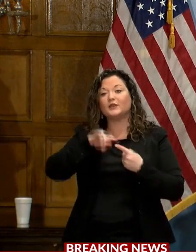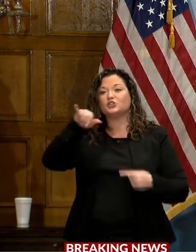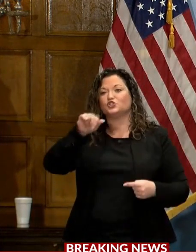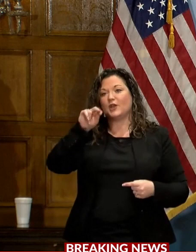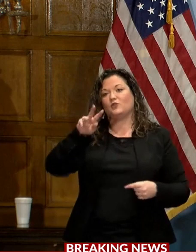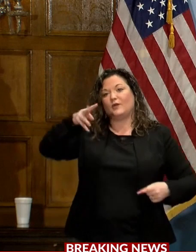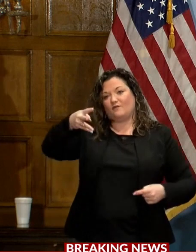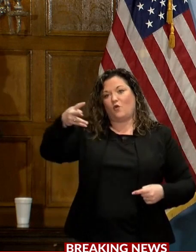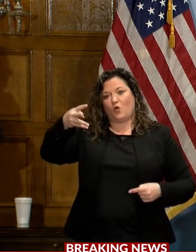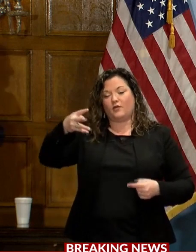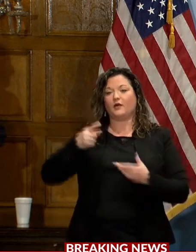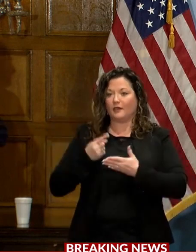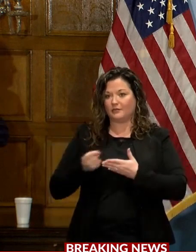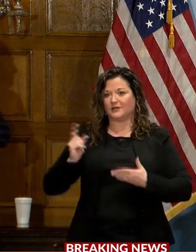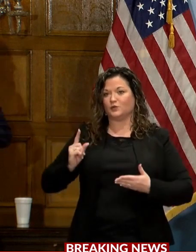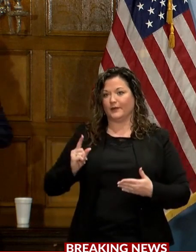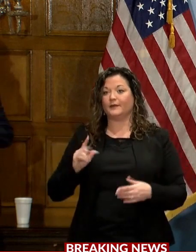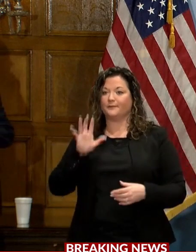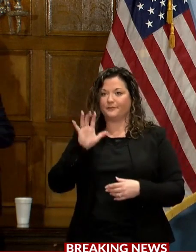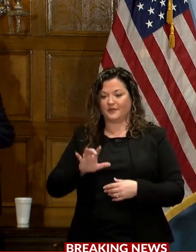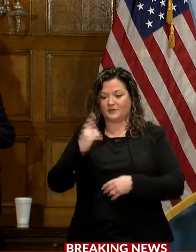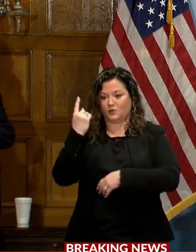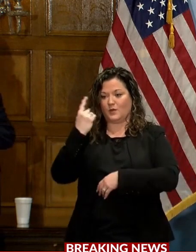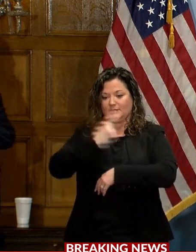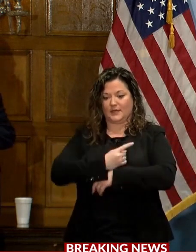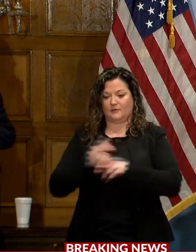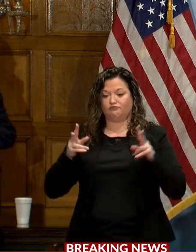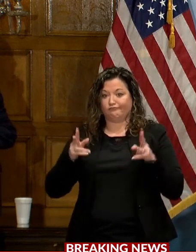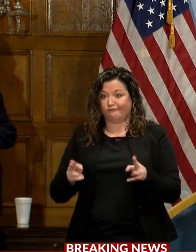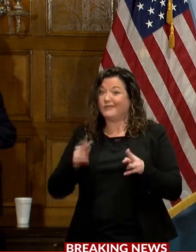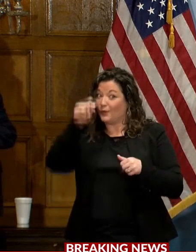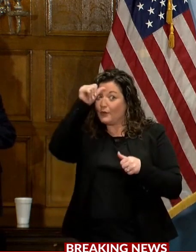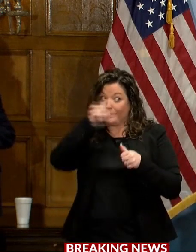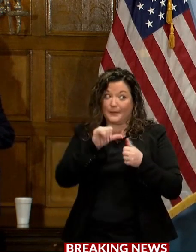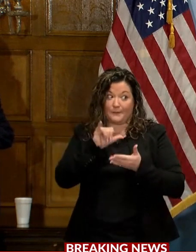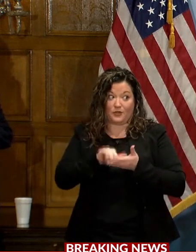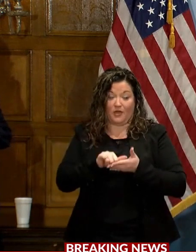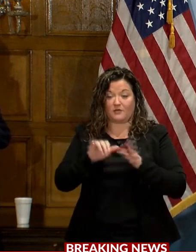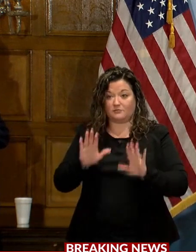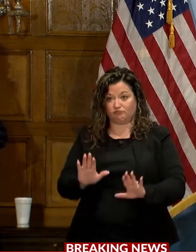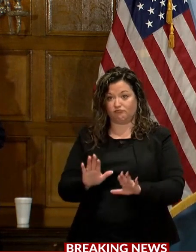week. And that's one day in time, so please keep that in mind.